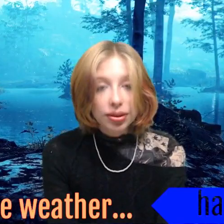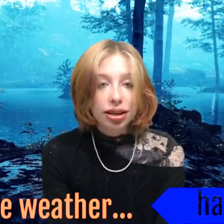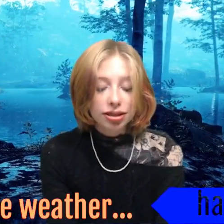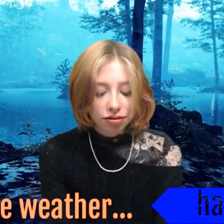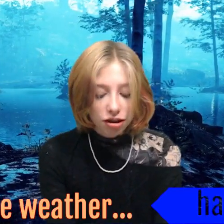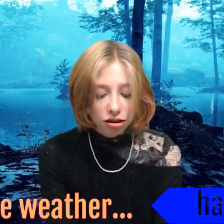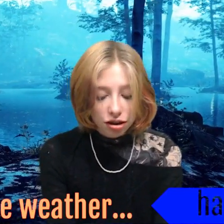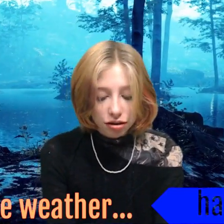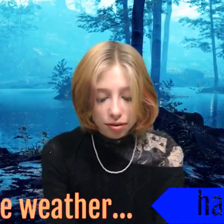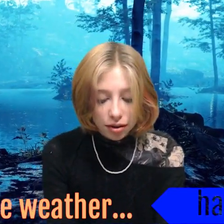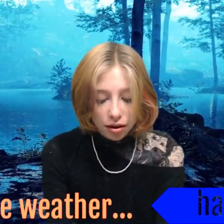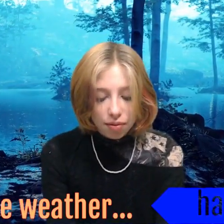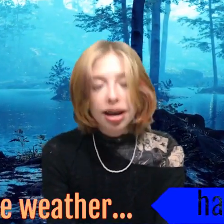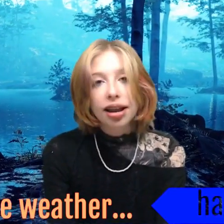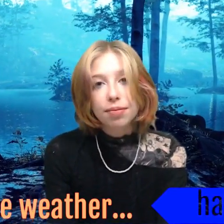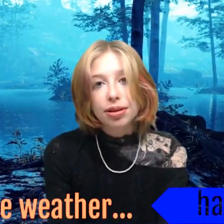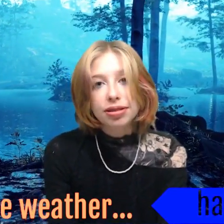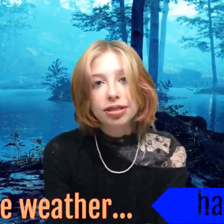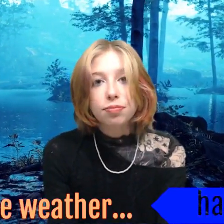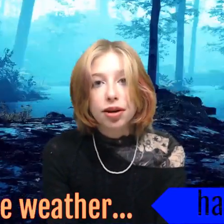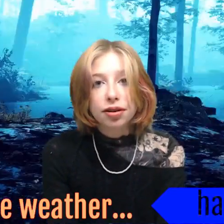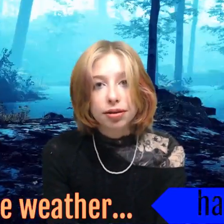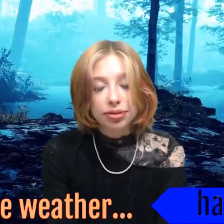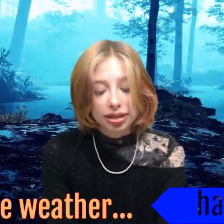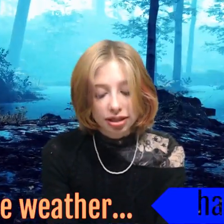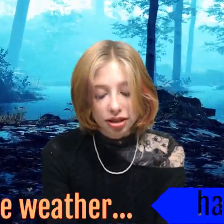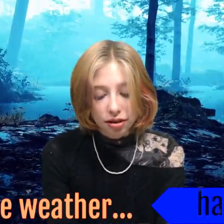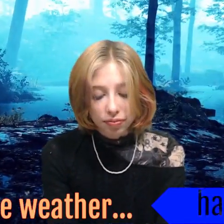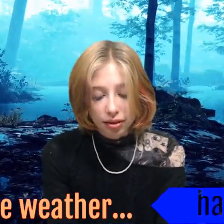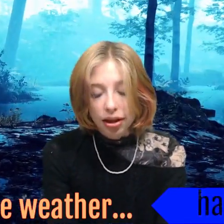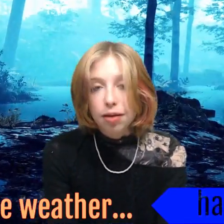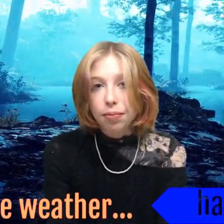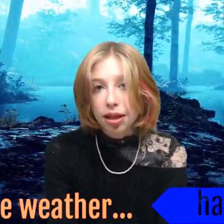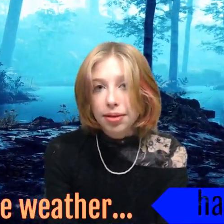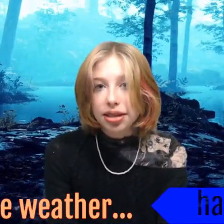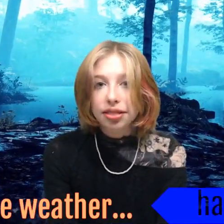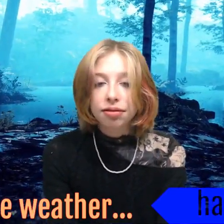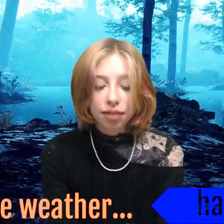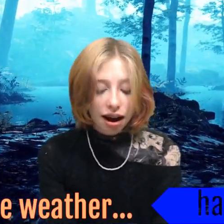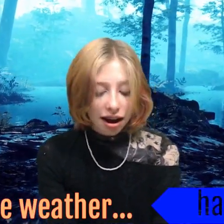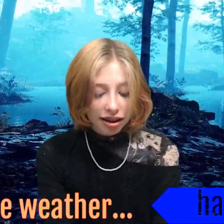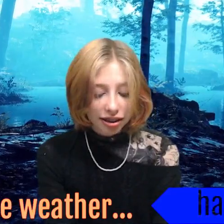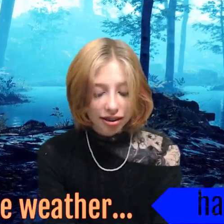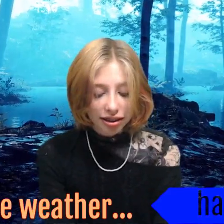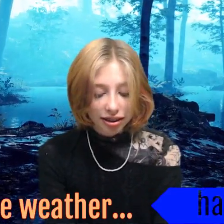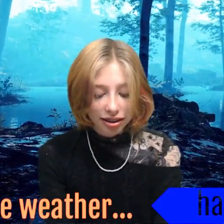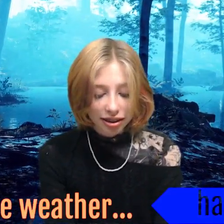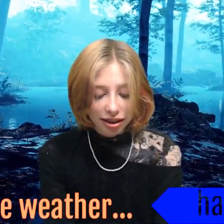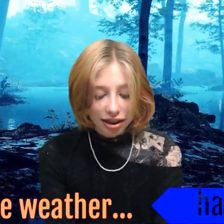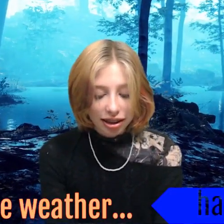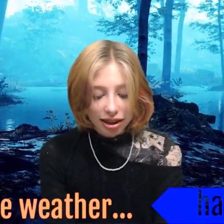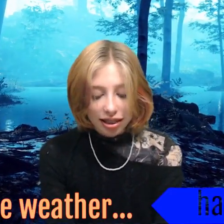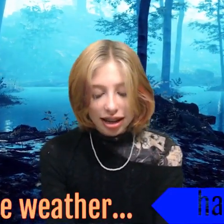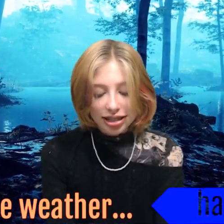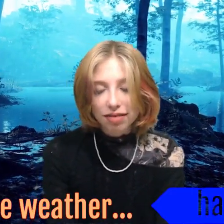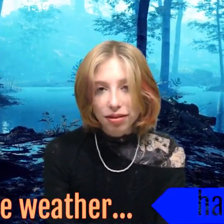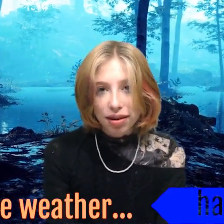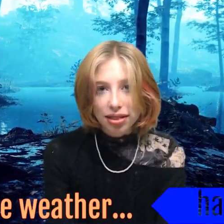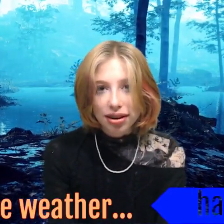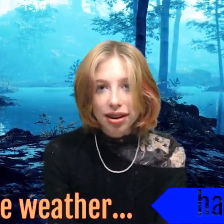here's a fall joke. What kind of music do pilgrims listen to? Plymouth Rock! Ha ha ha ha ha! That's it for weather,